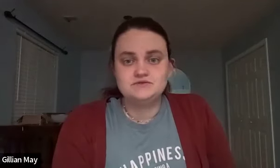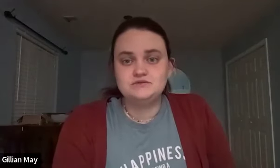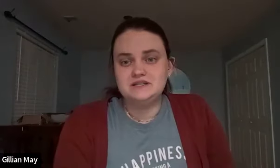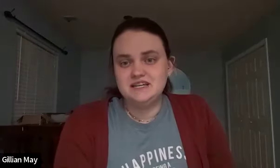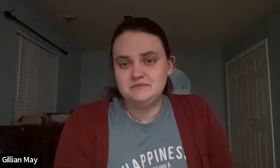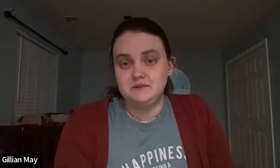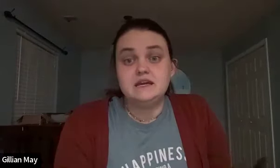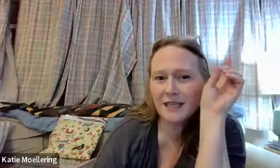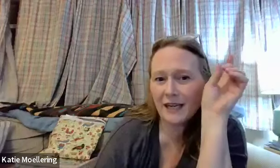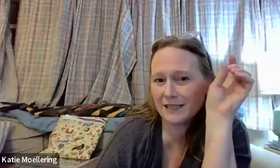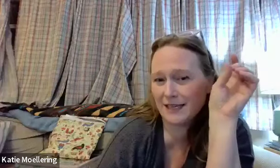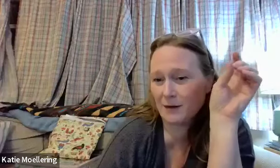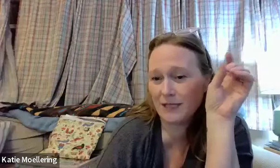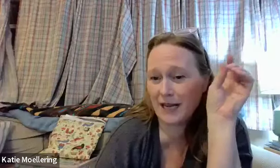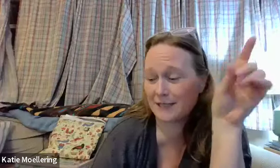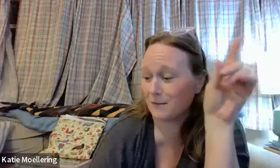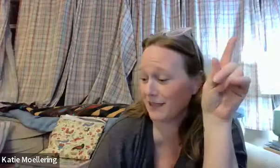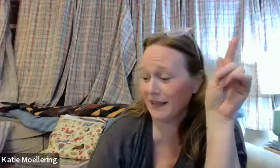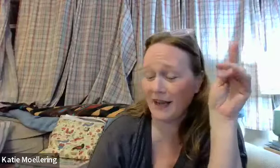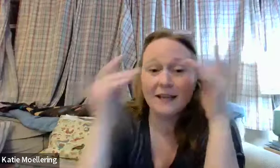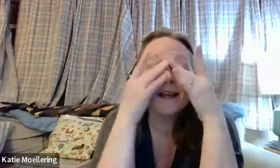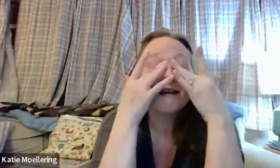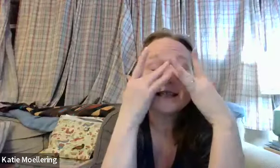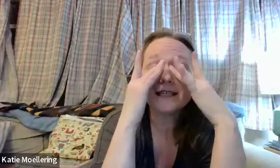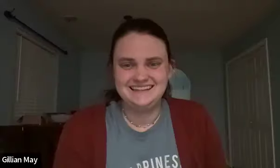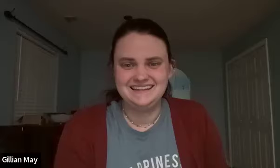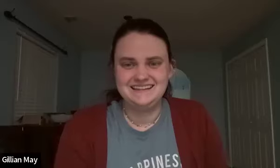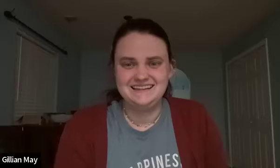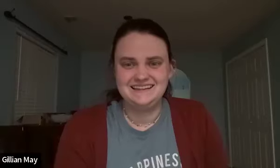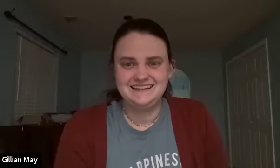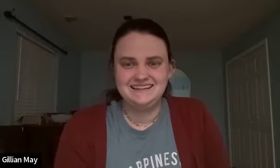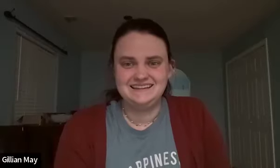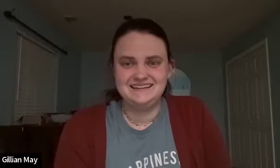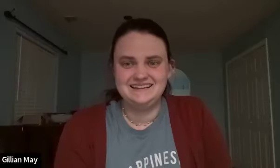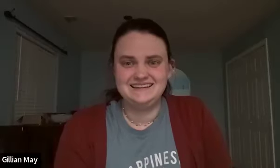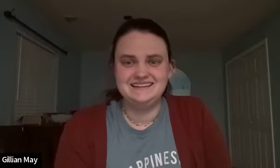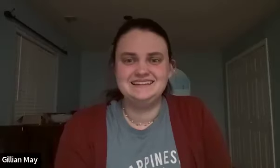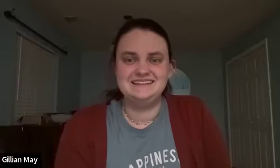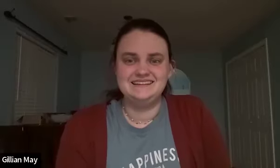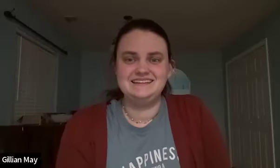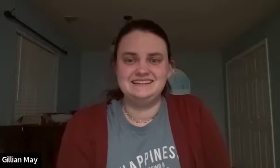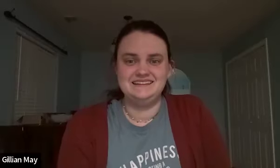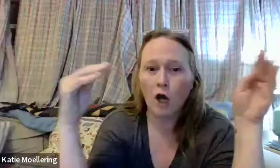What's really Gillian, I wanted to add something to that. Time and numbers can get very